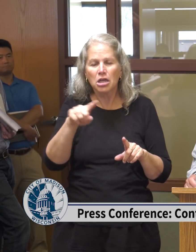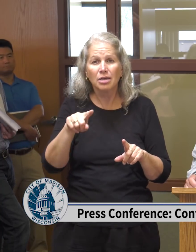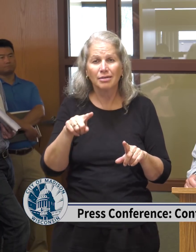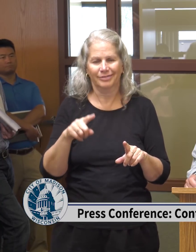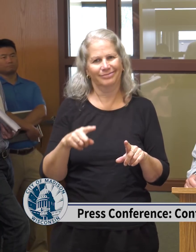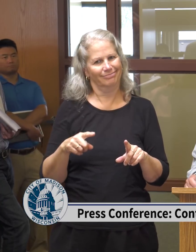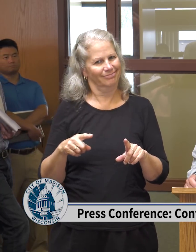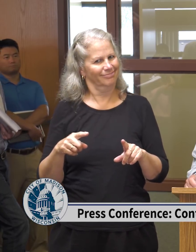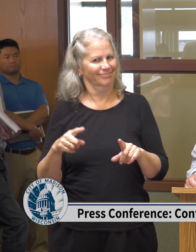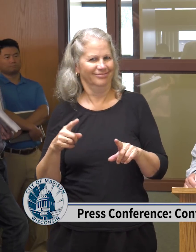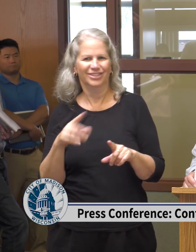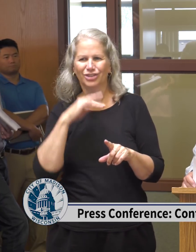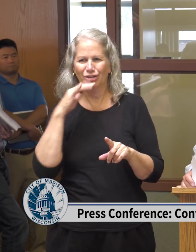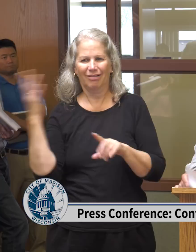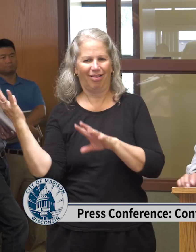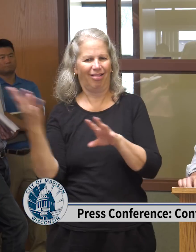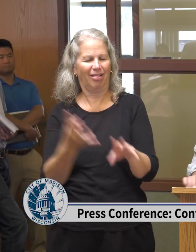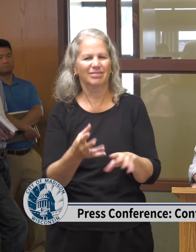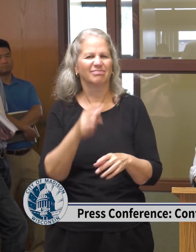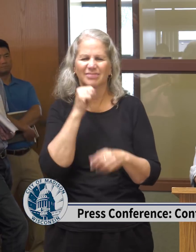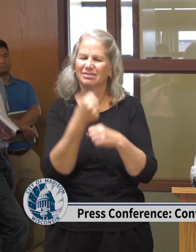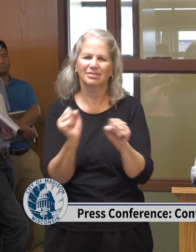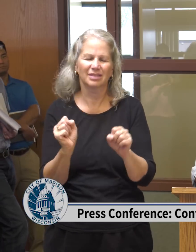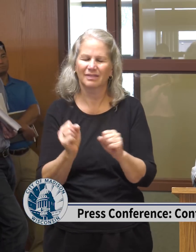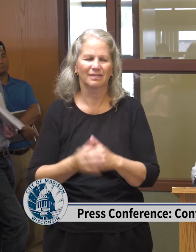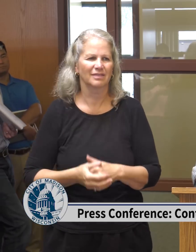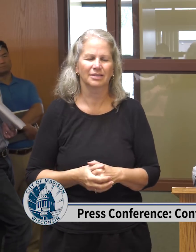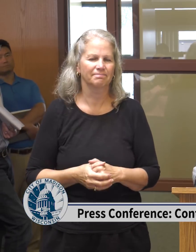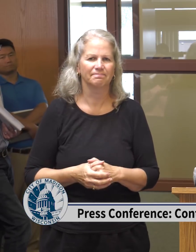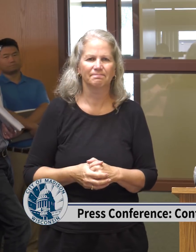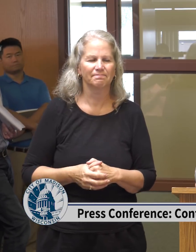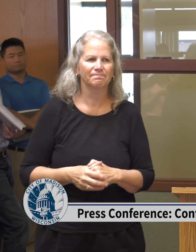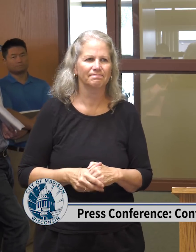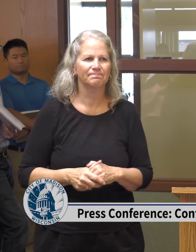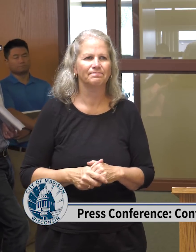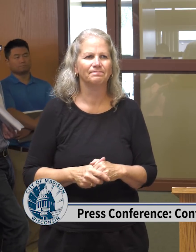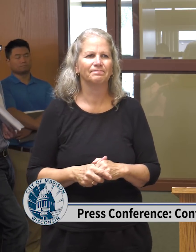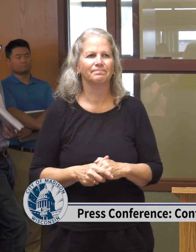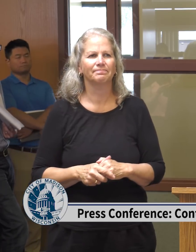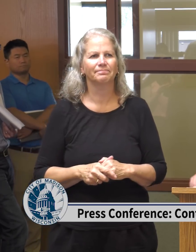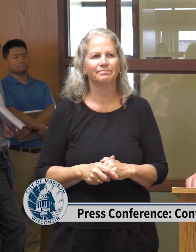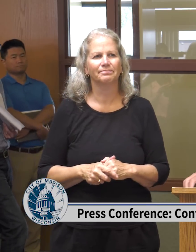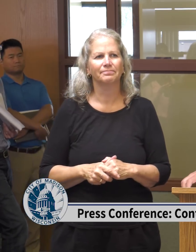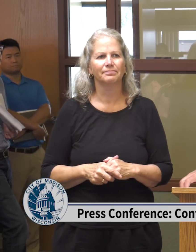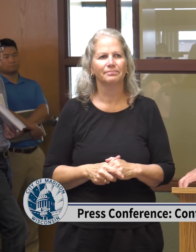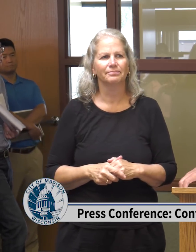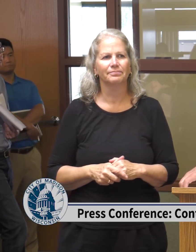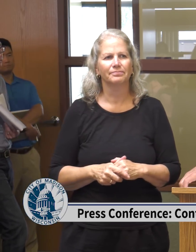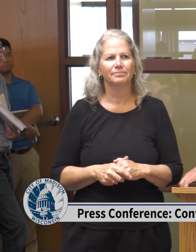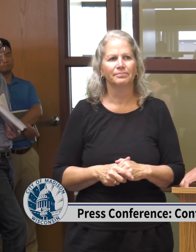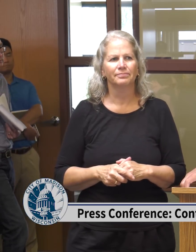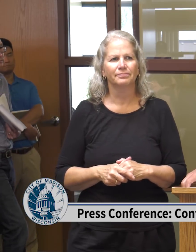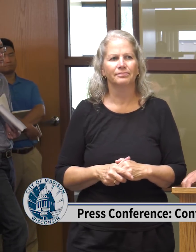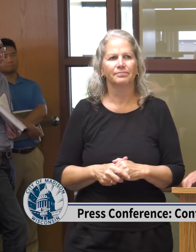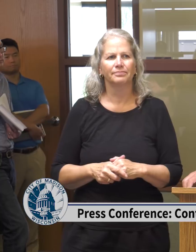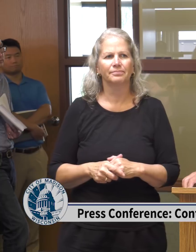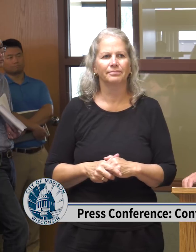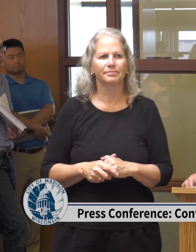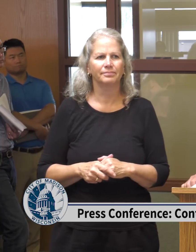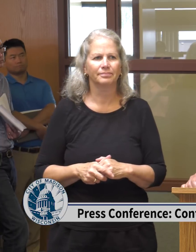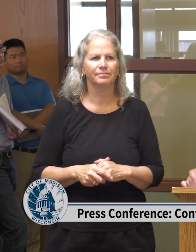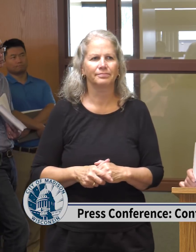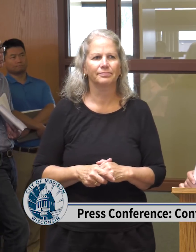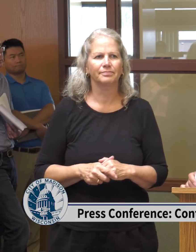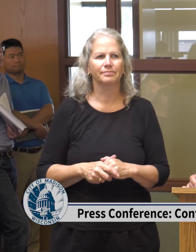Stevens Field donated 200 cases of bottled water for volunteers and workers, and we just want to take an opportunity to thank